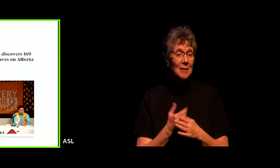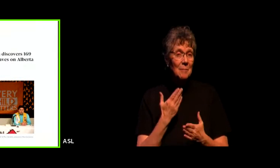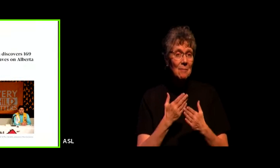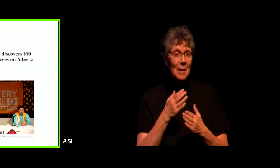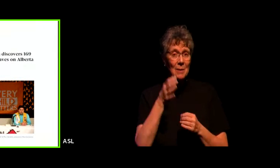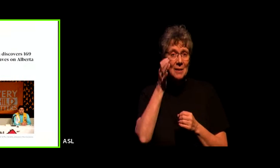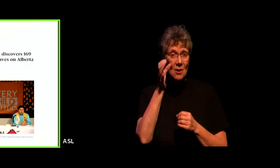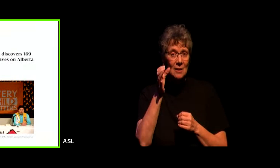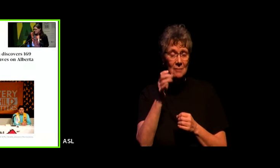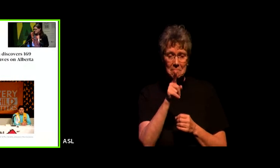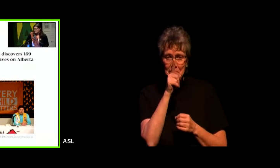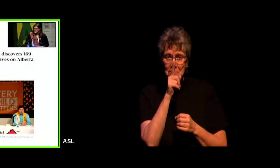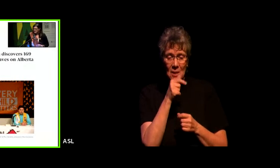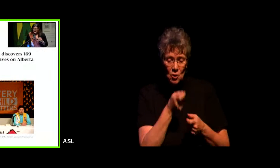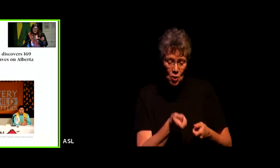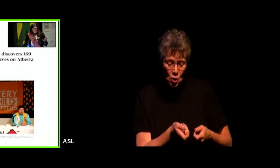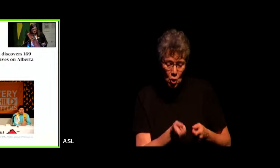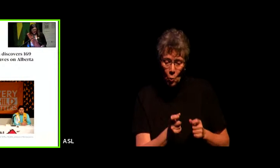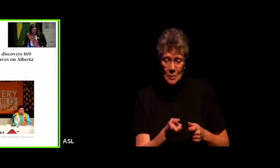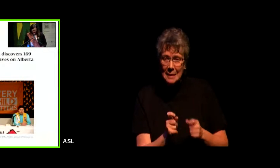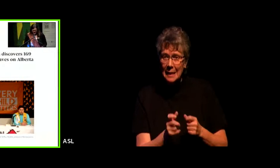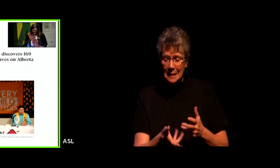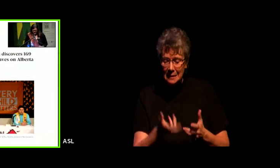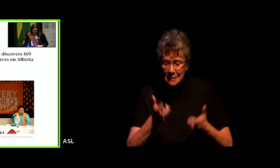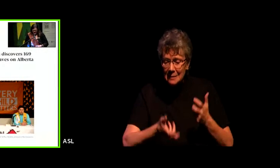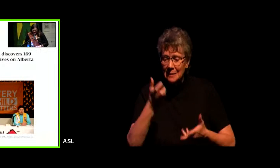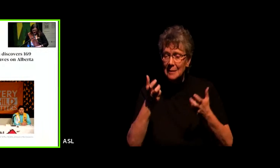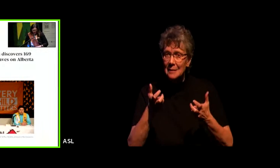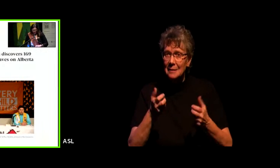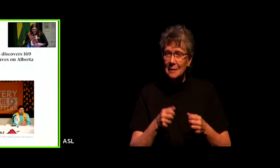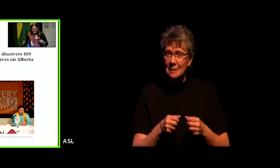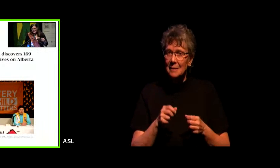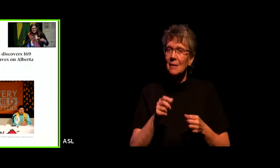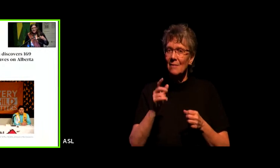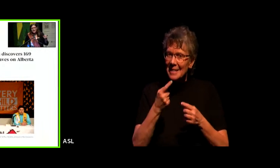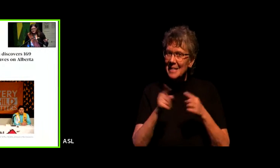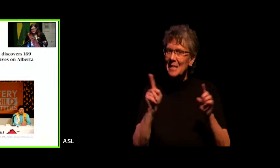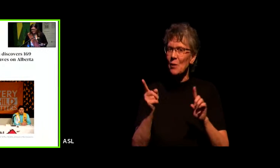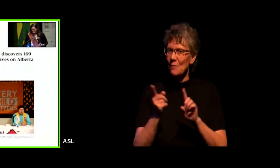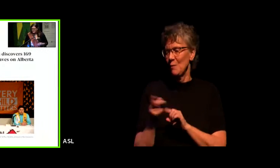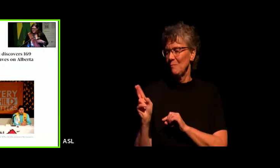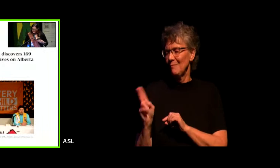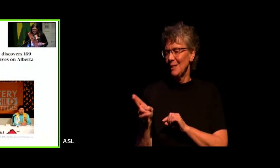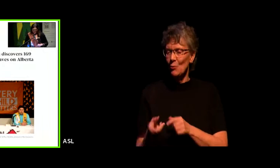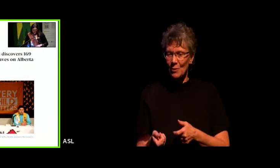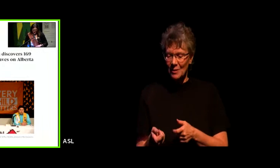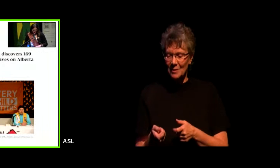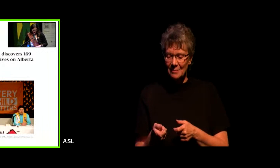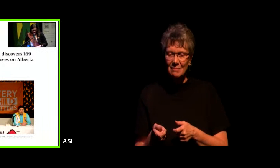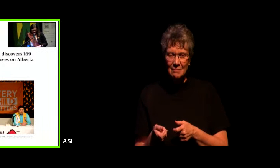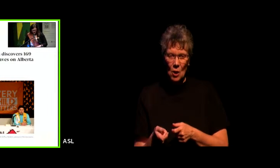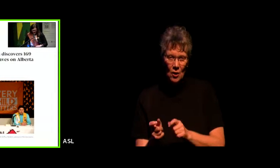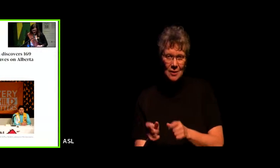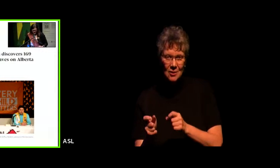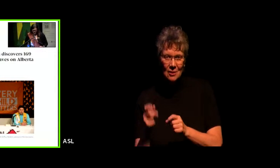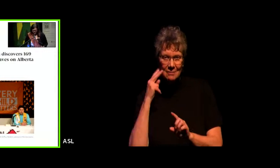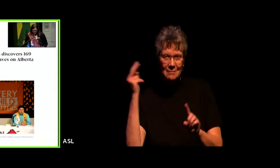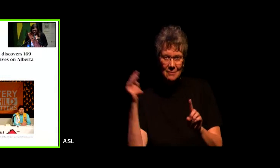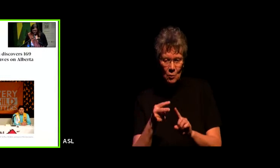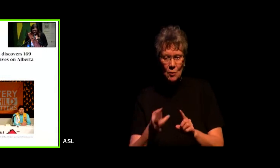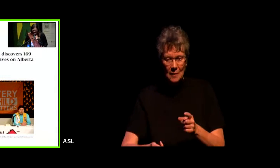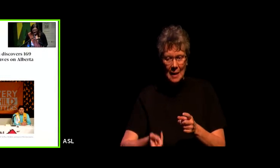we just don't dig very much, or we dig in very small kinds of ways, or looking at different kinds of spaces and places that communities want us